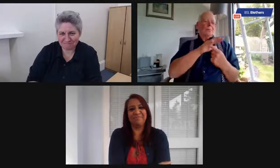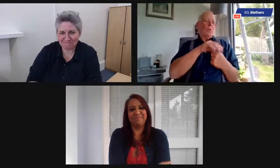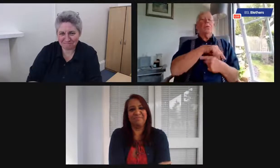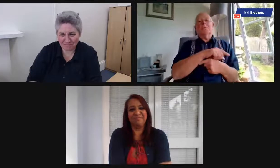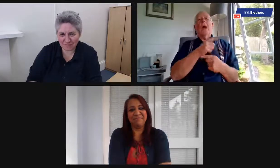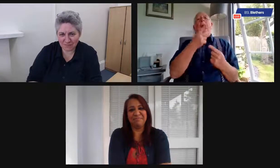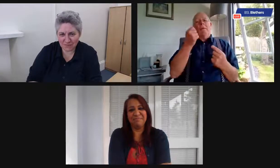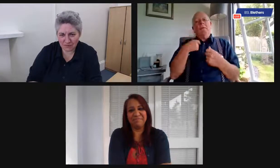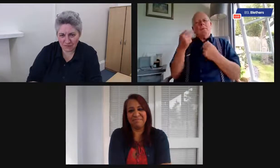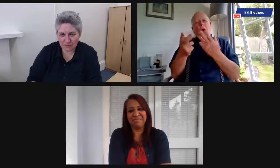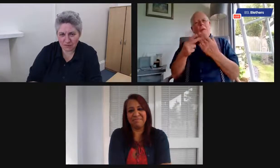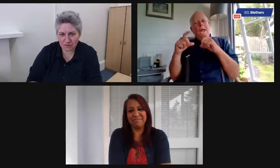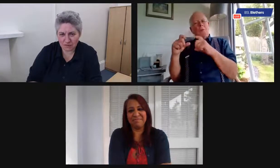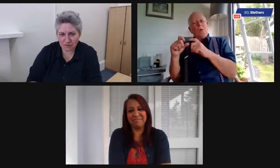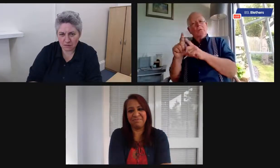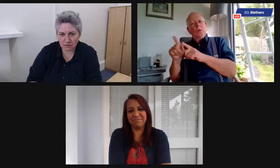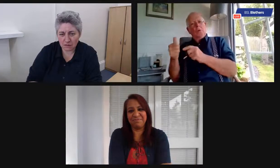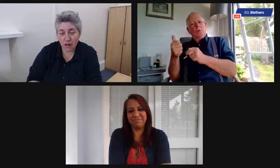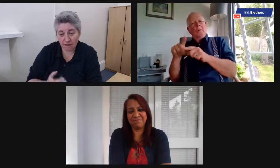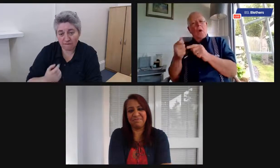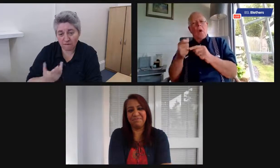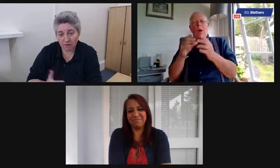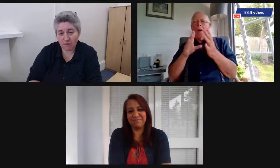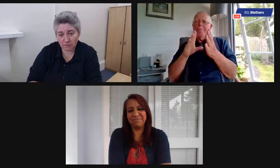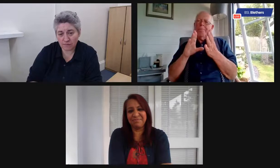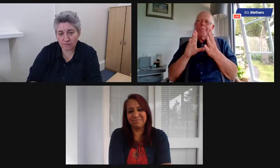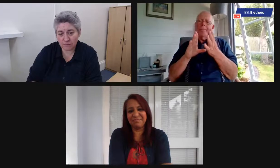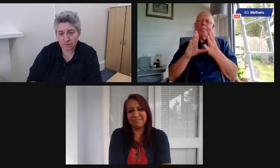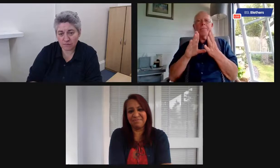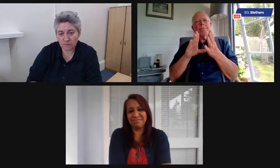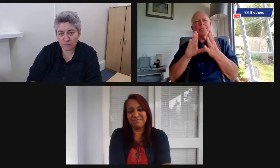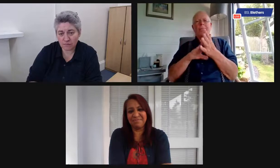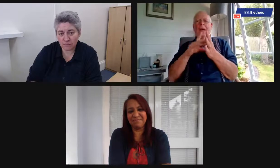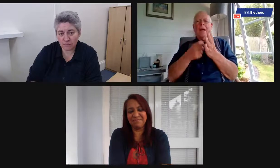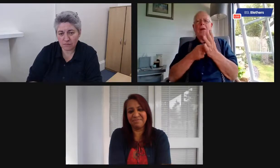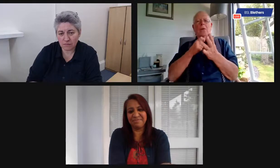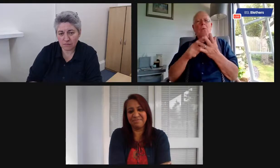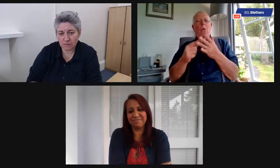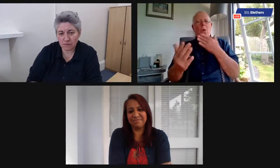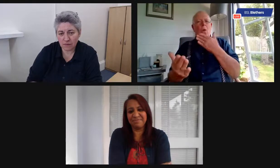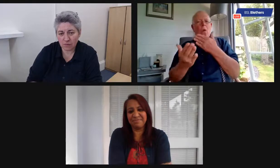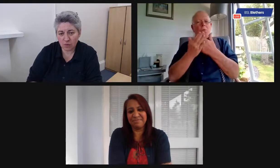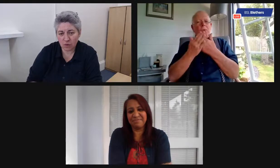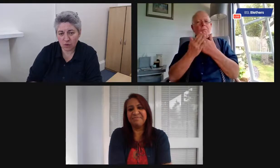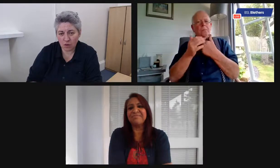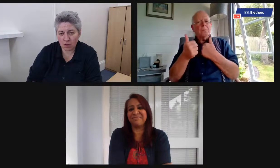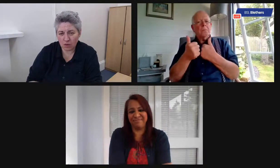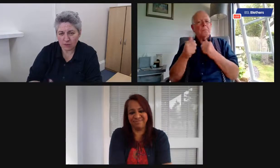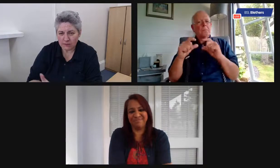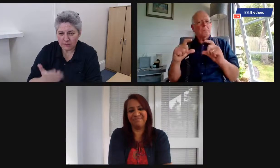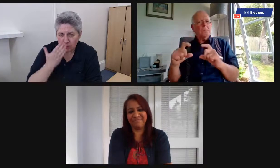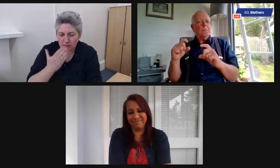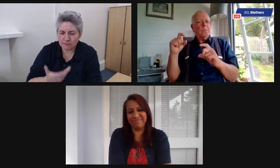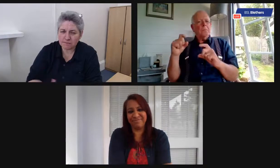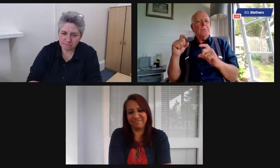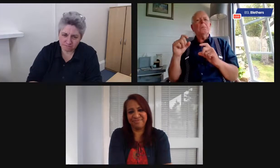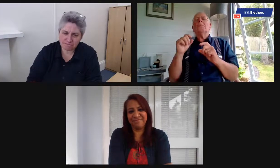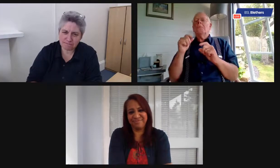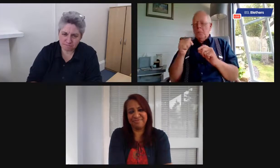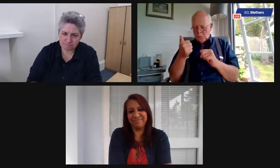mobile. I think that's important. I tend to bring another camera as well for like micro, real